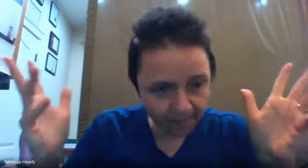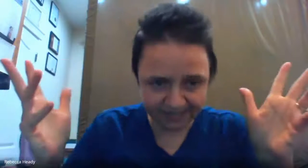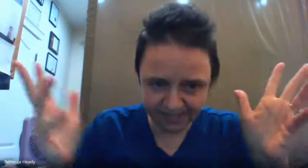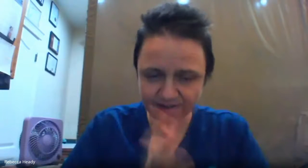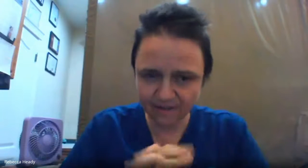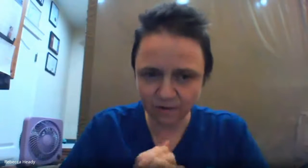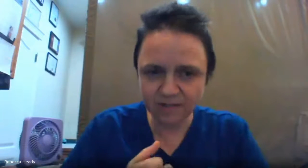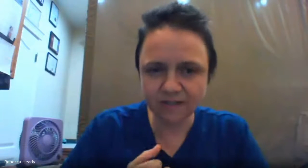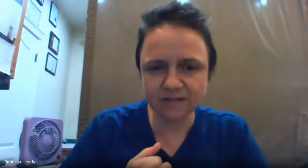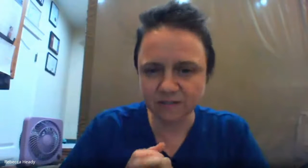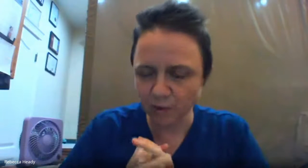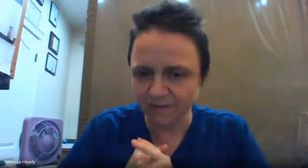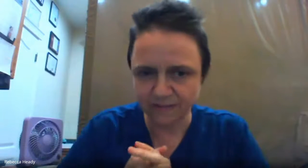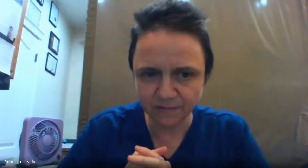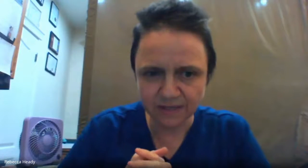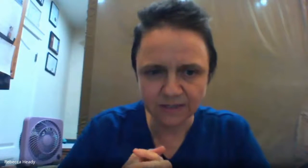family today. So this lesson's perfect for this.